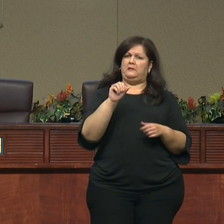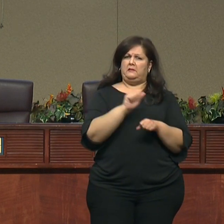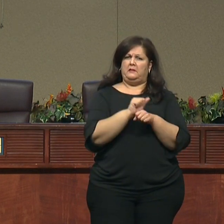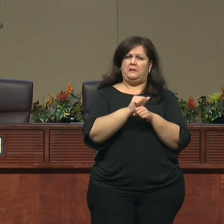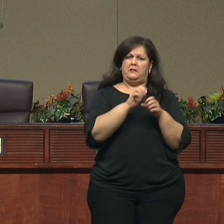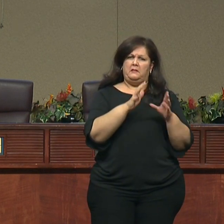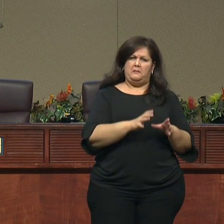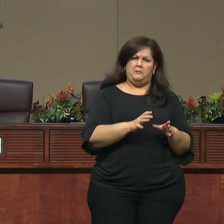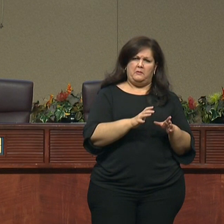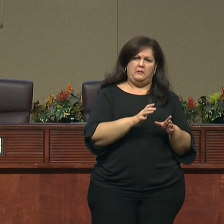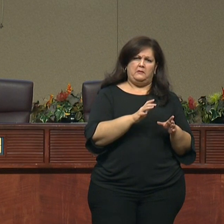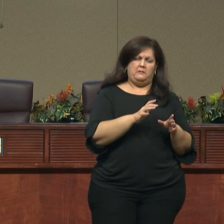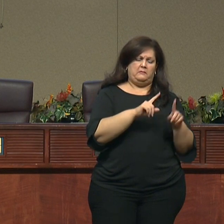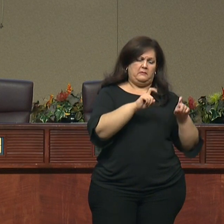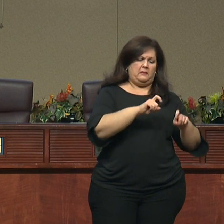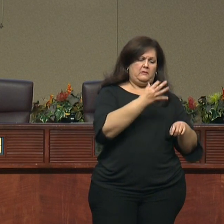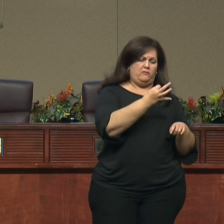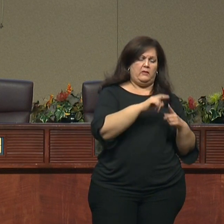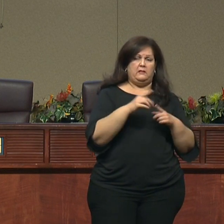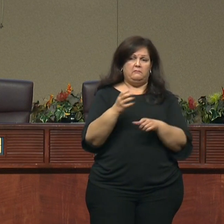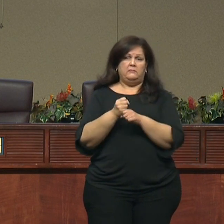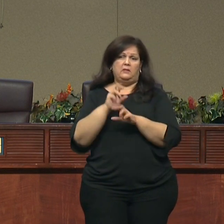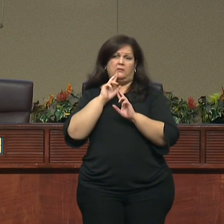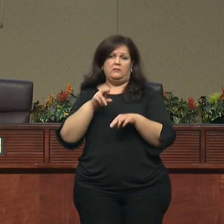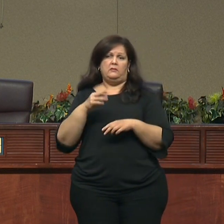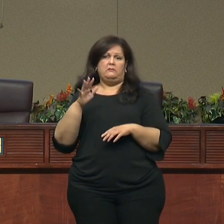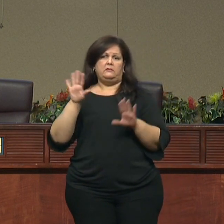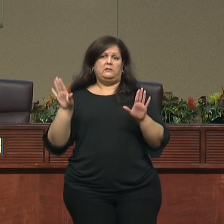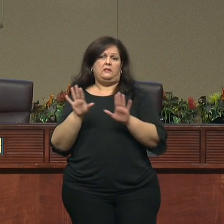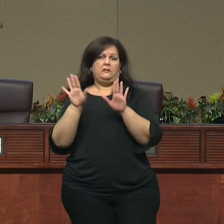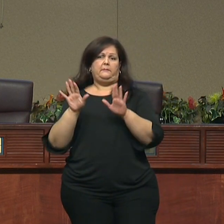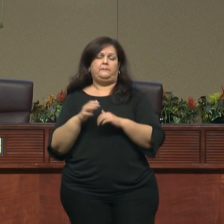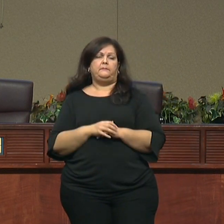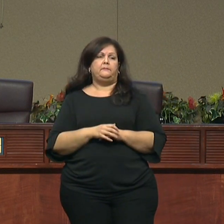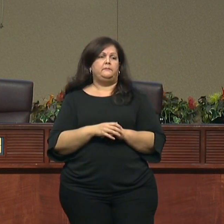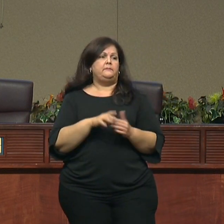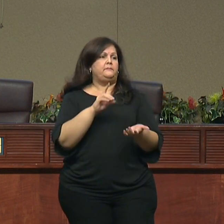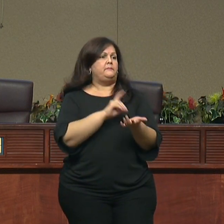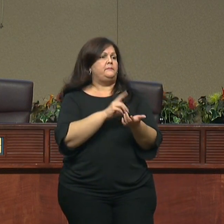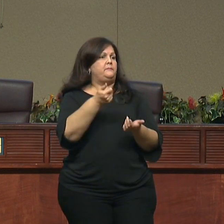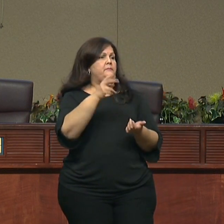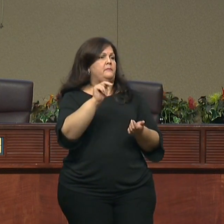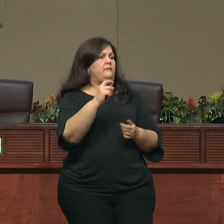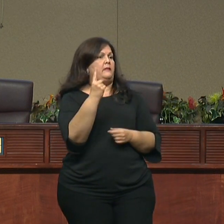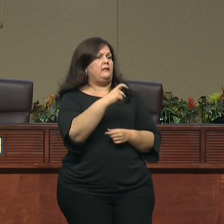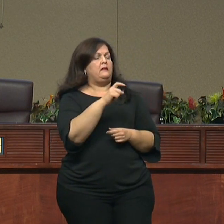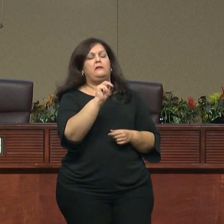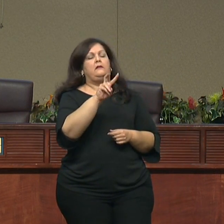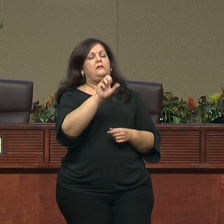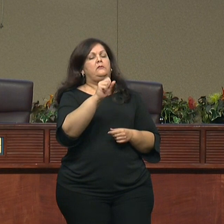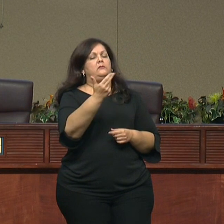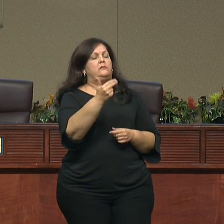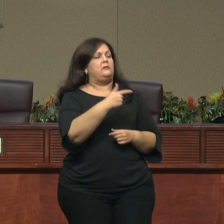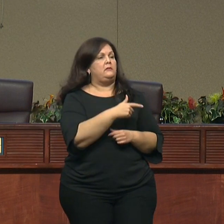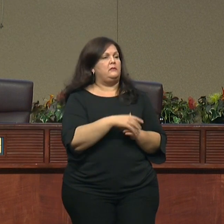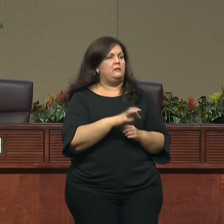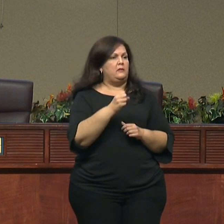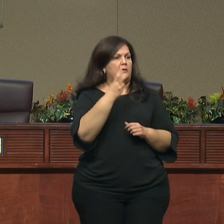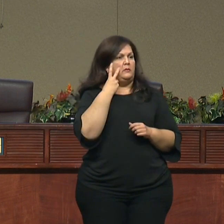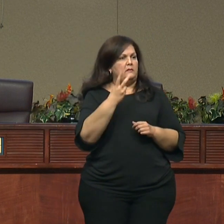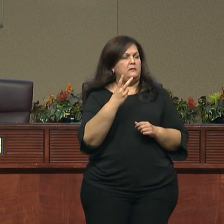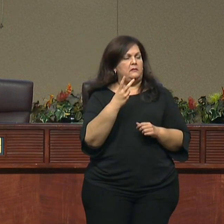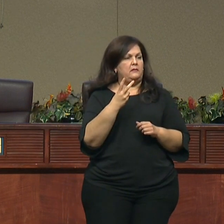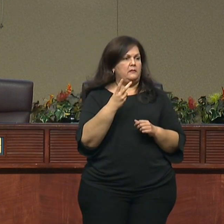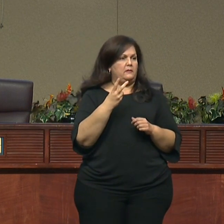got the results on Sunday. Mm-hmm. Dr. Pino, this is Jeff Allen with Spectrum News 13. We've seen a significant